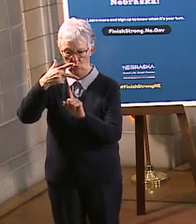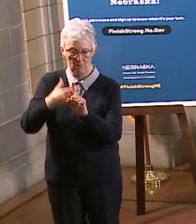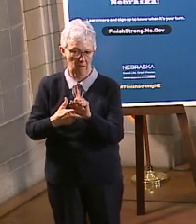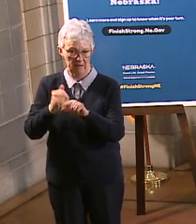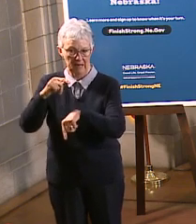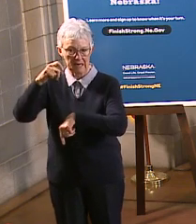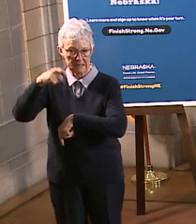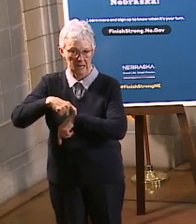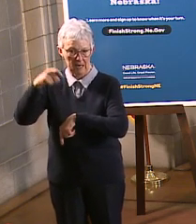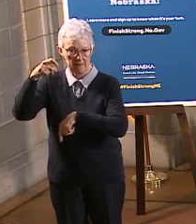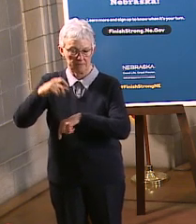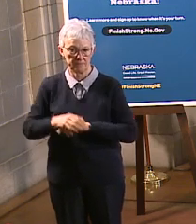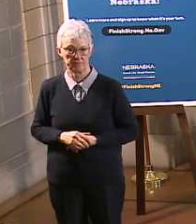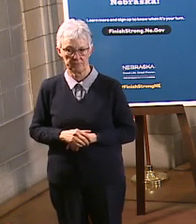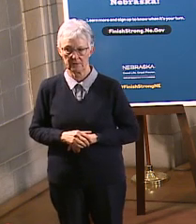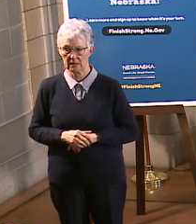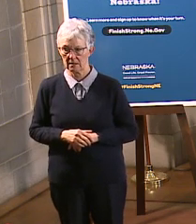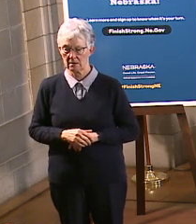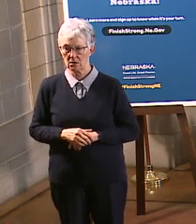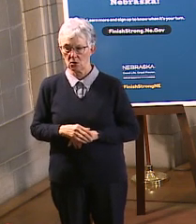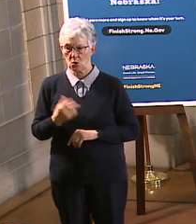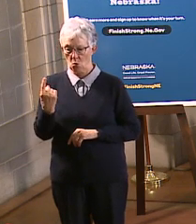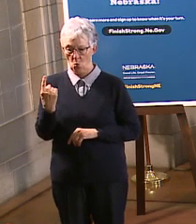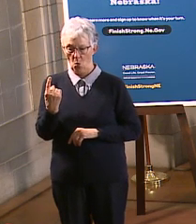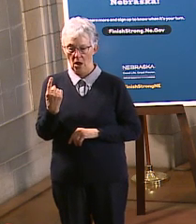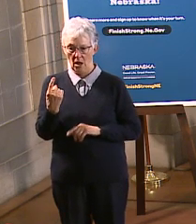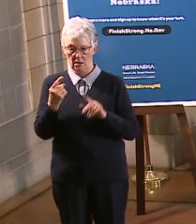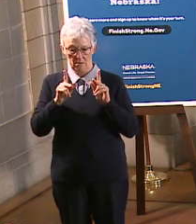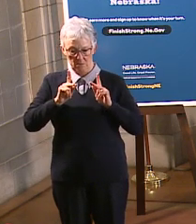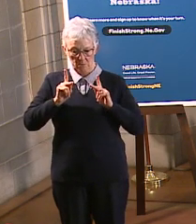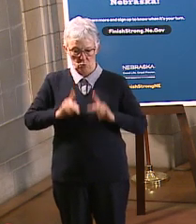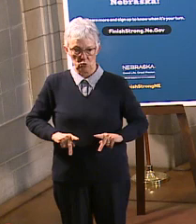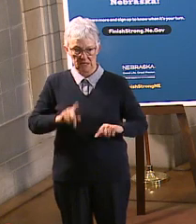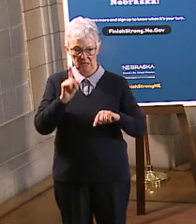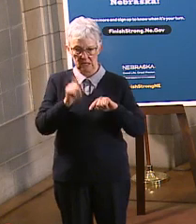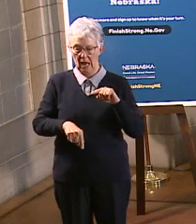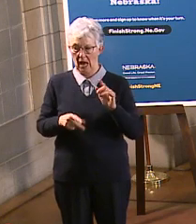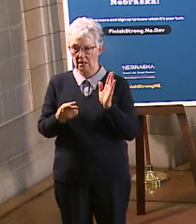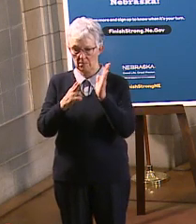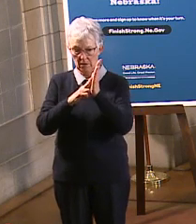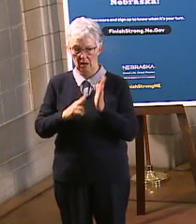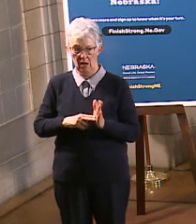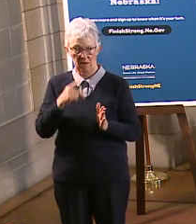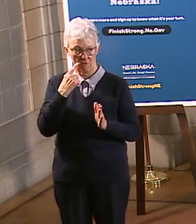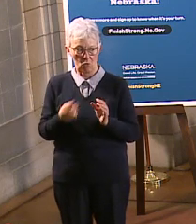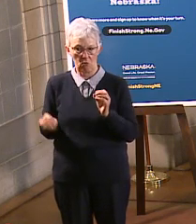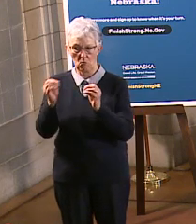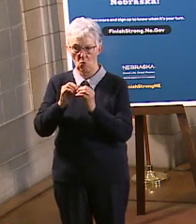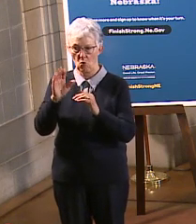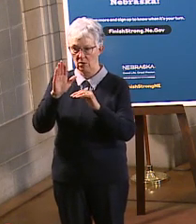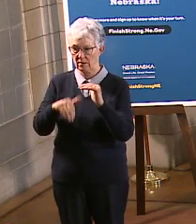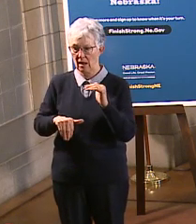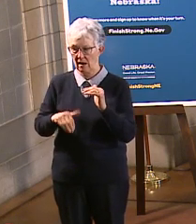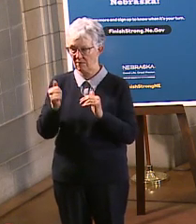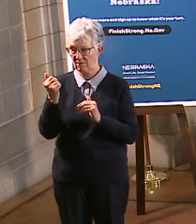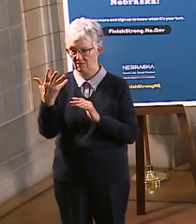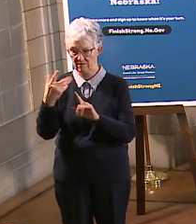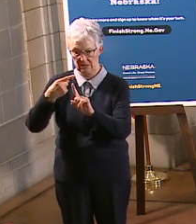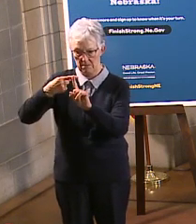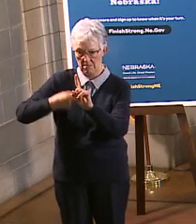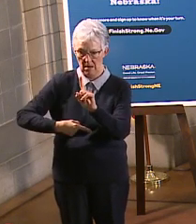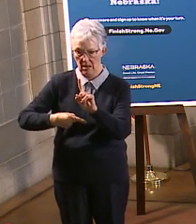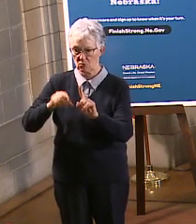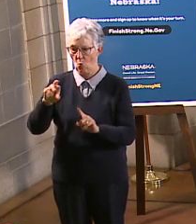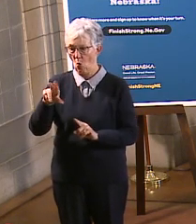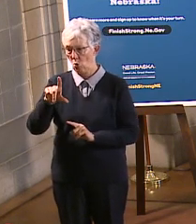or household can apply for more than 15 months total assistance or more than $20,000 of assistance. A